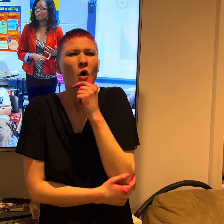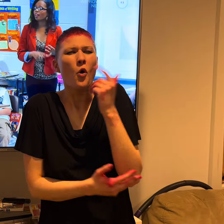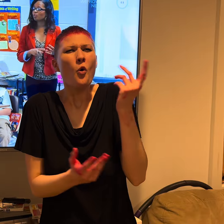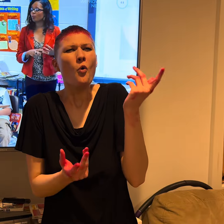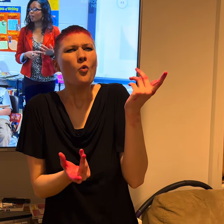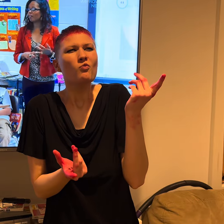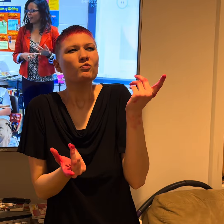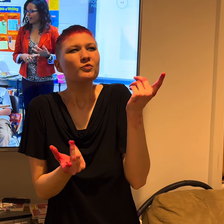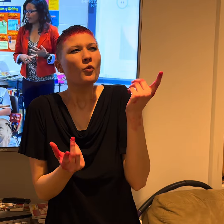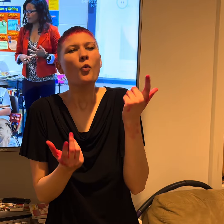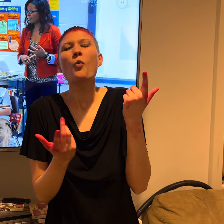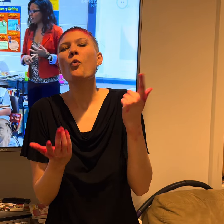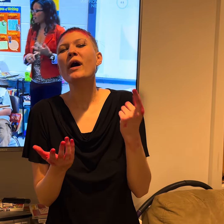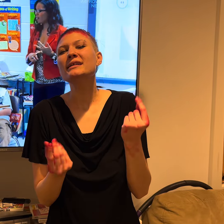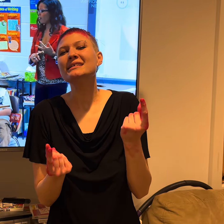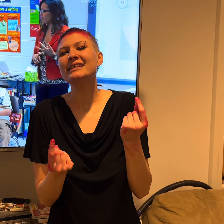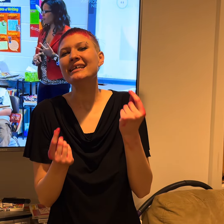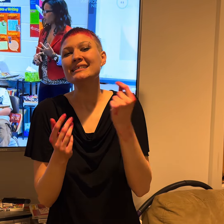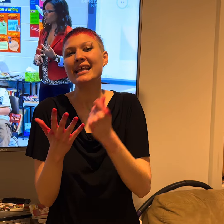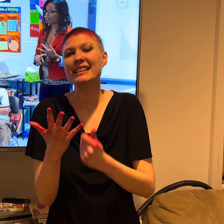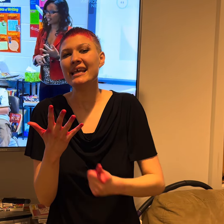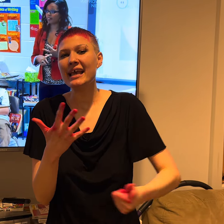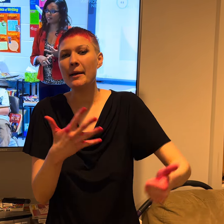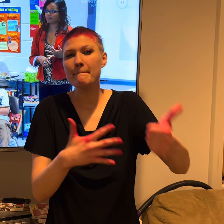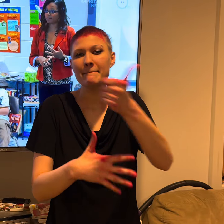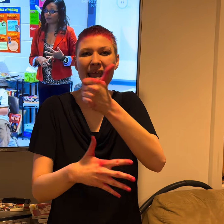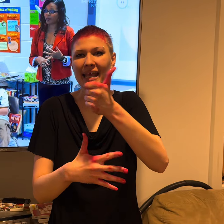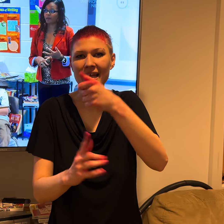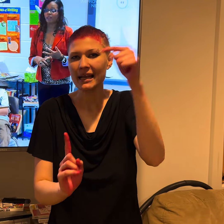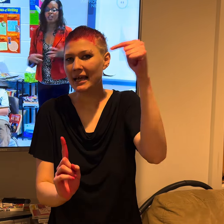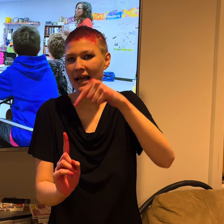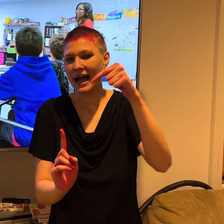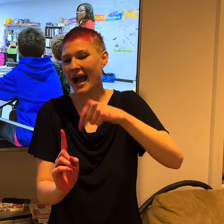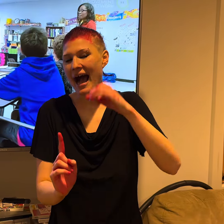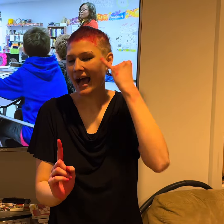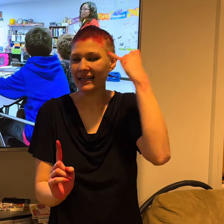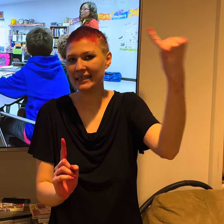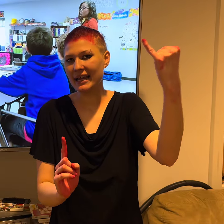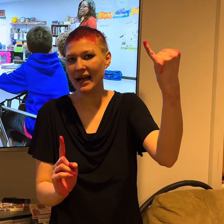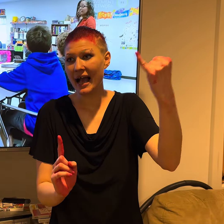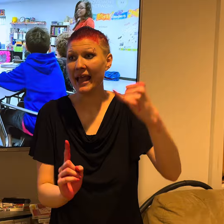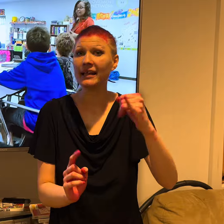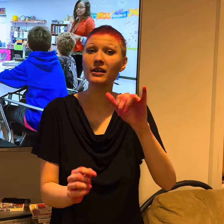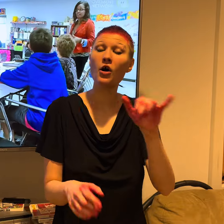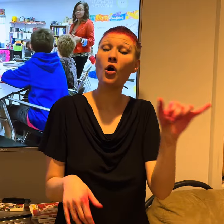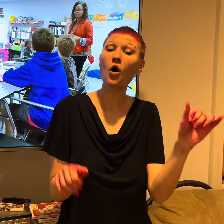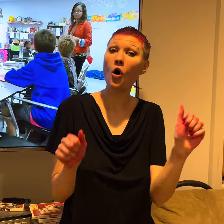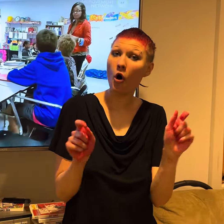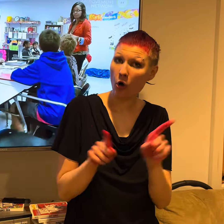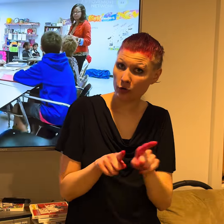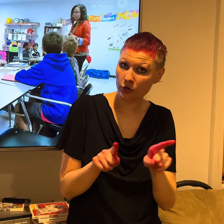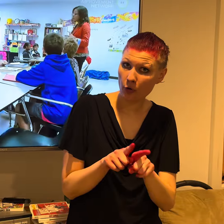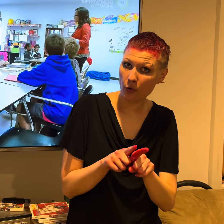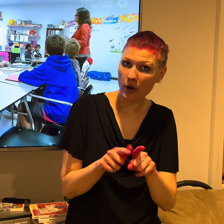as well as the informational text, okay? You're going to have to come to a consensus. Not